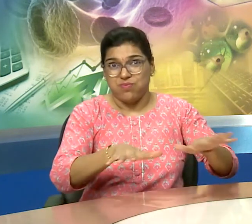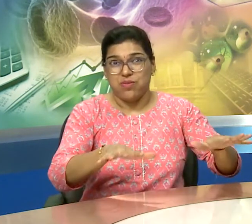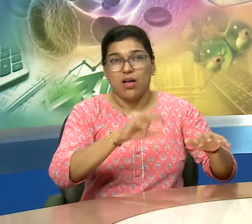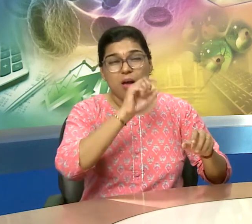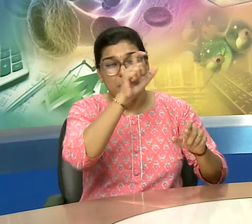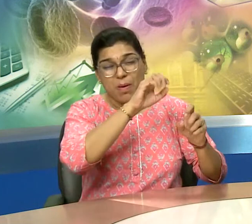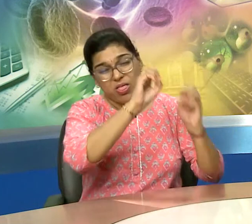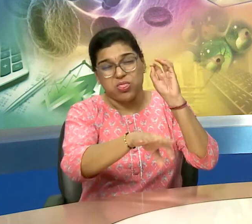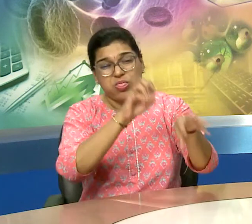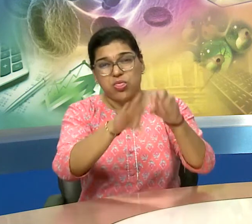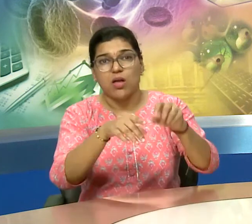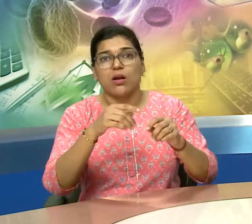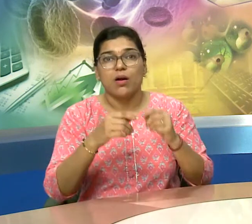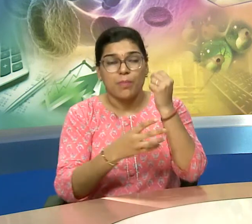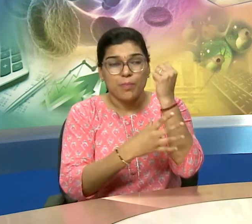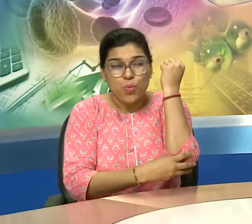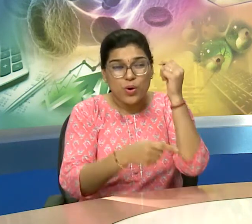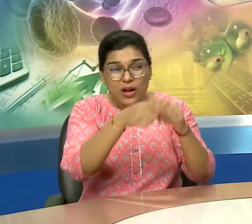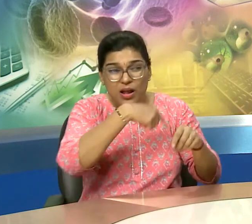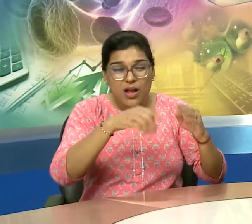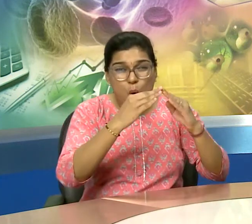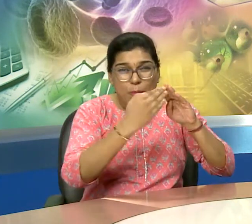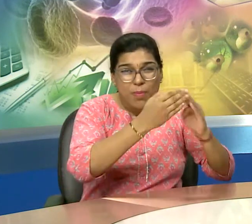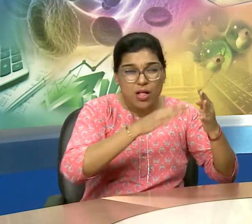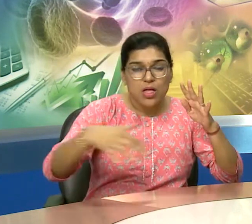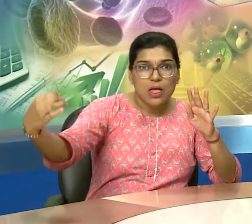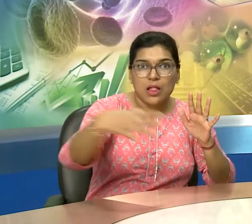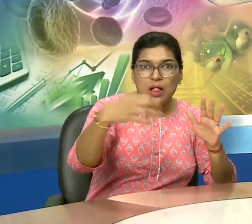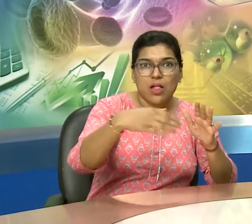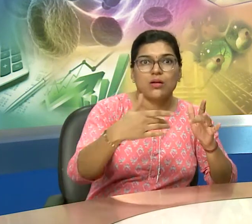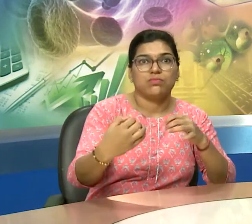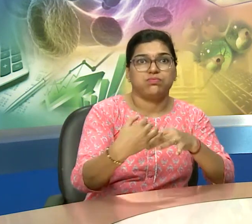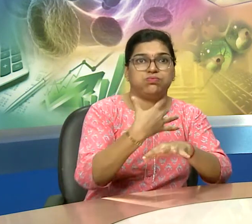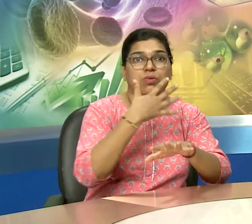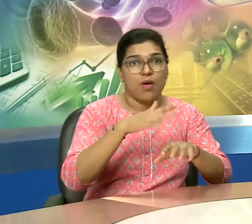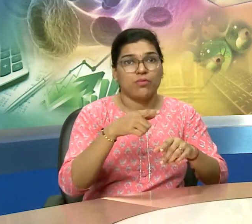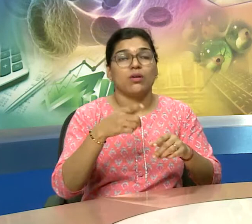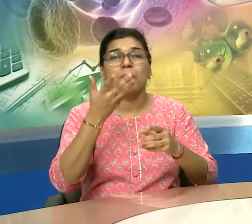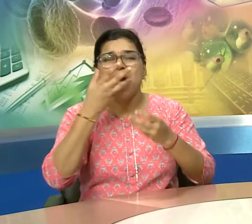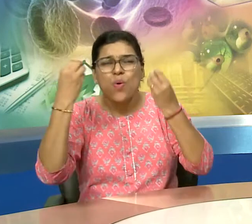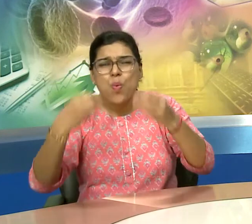those slums, at some places there is discharge of